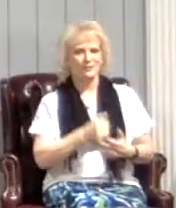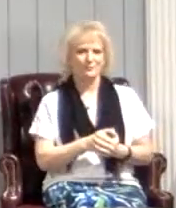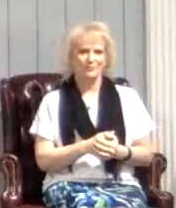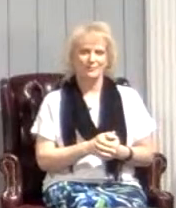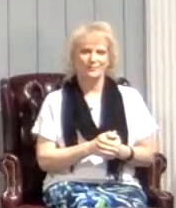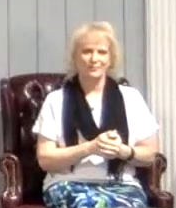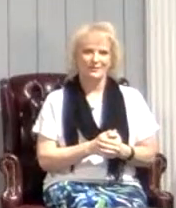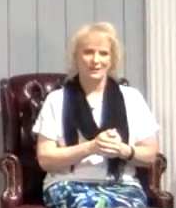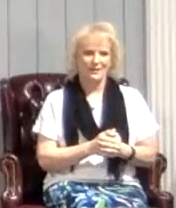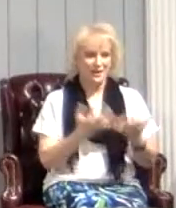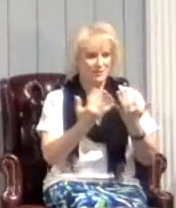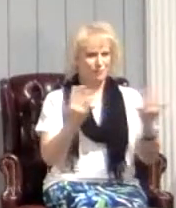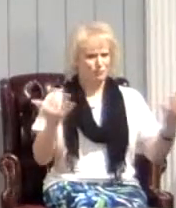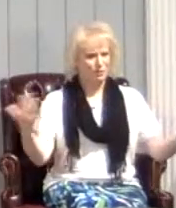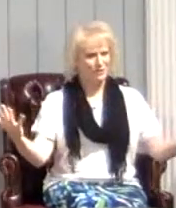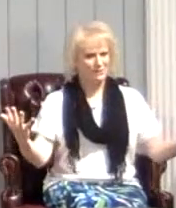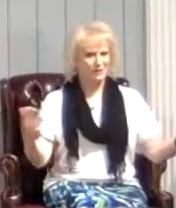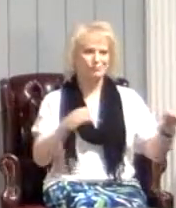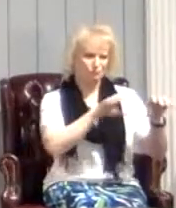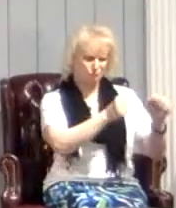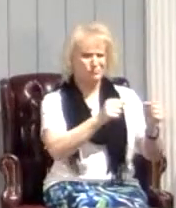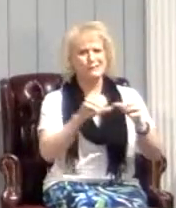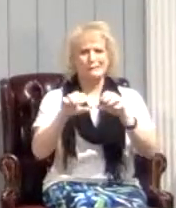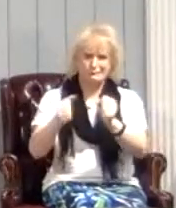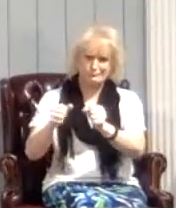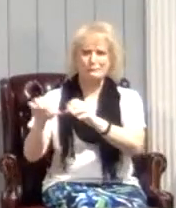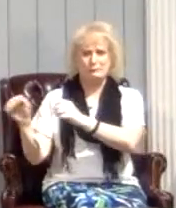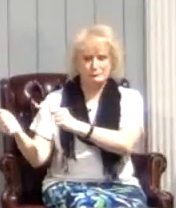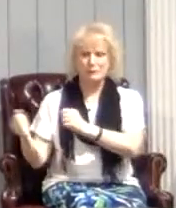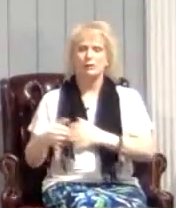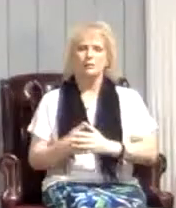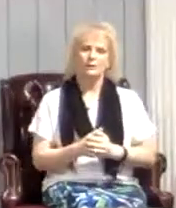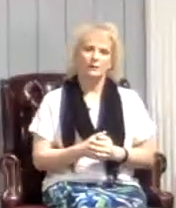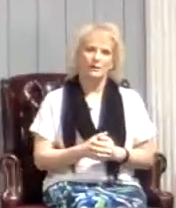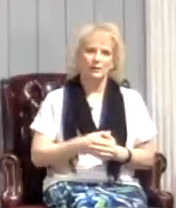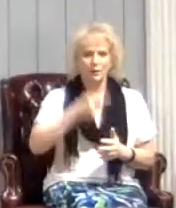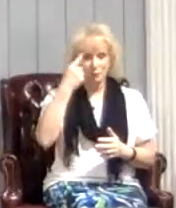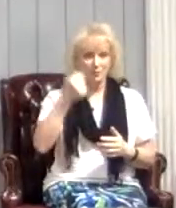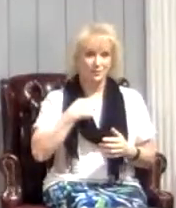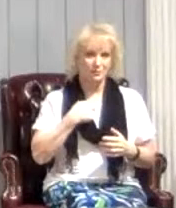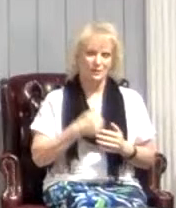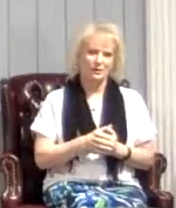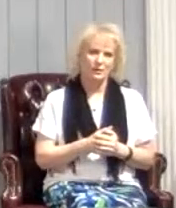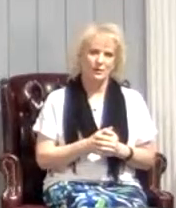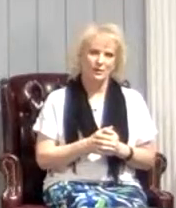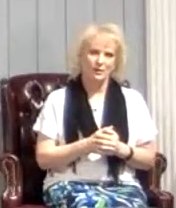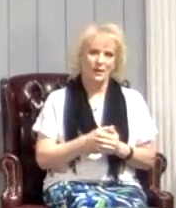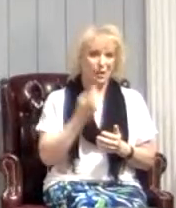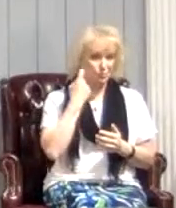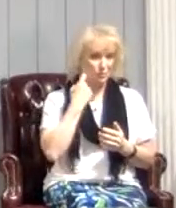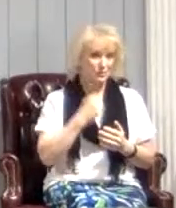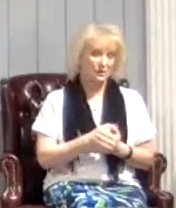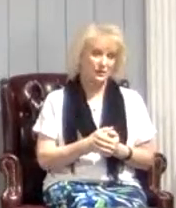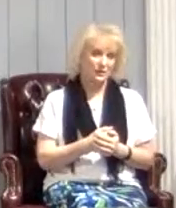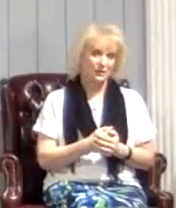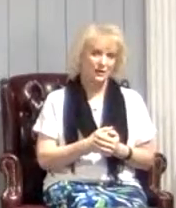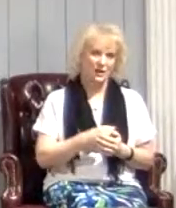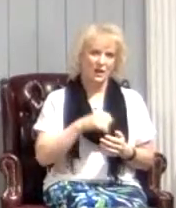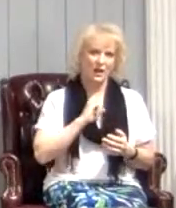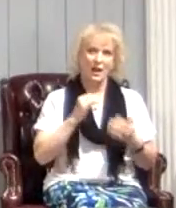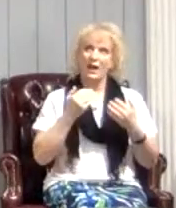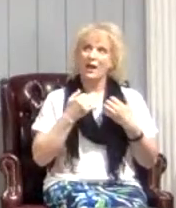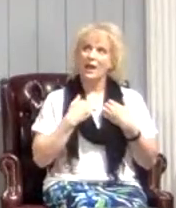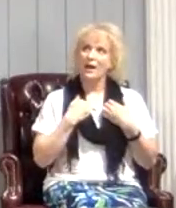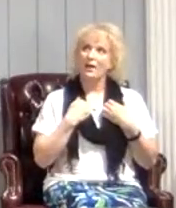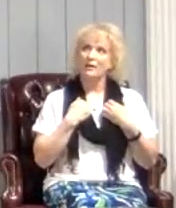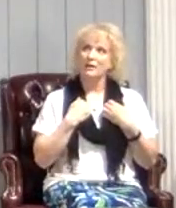wounds. The fence has wounds in it, breaks in it because of my doing that. And then the most recent thing was I had a couple of cattle.